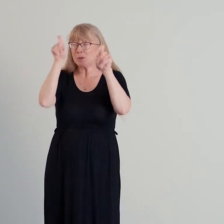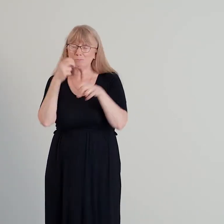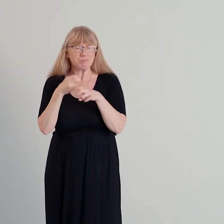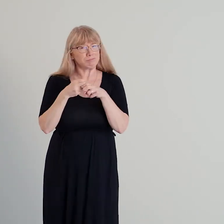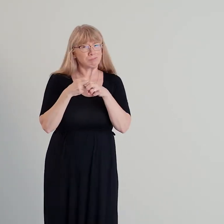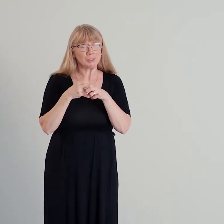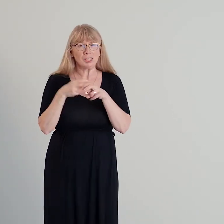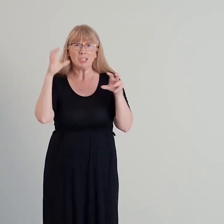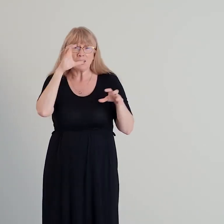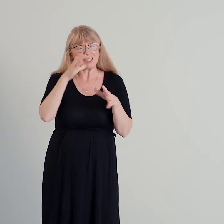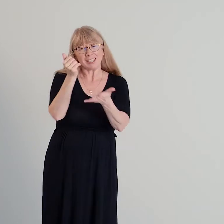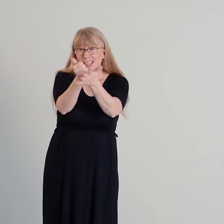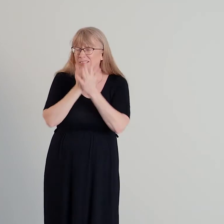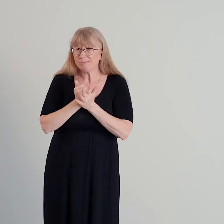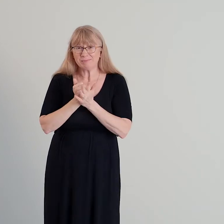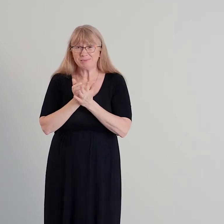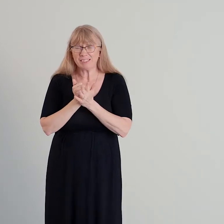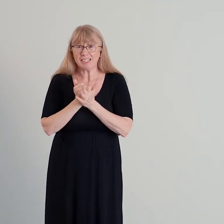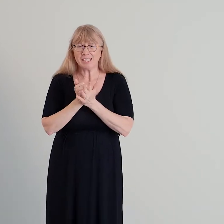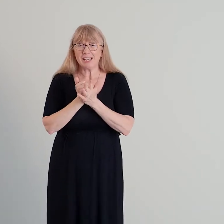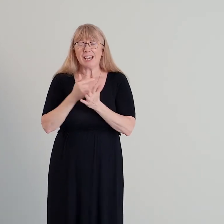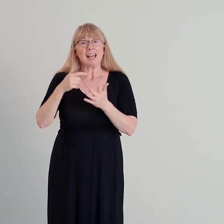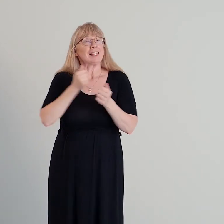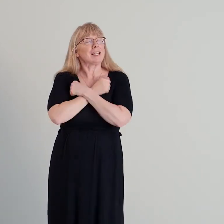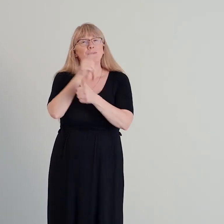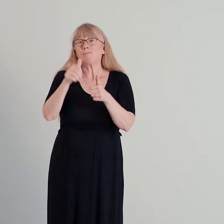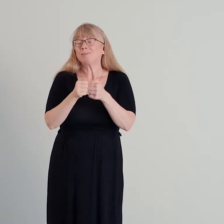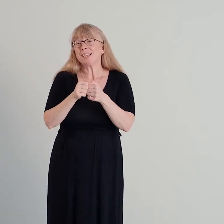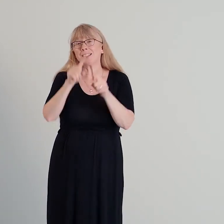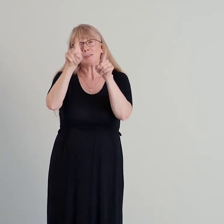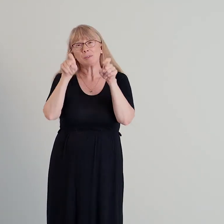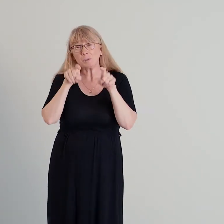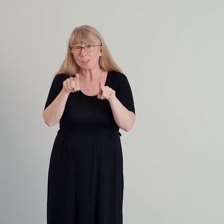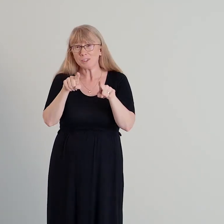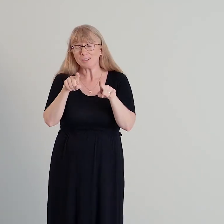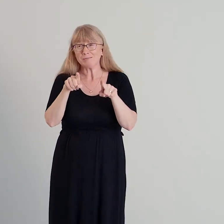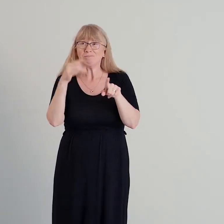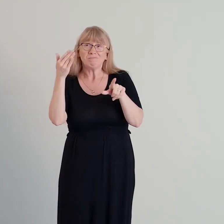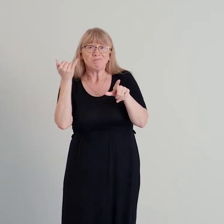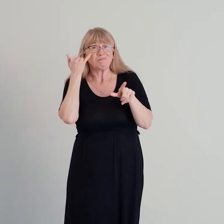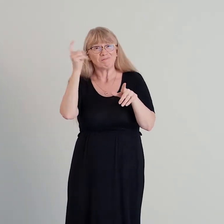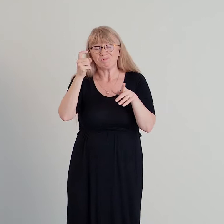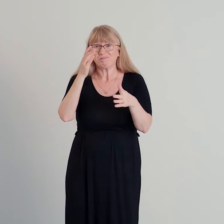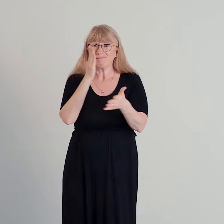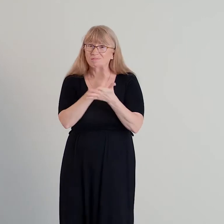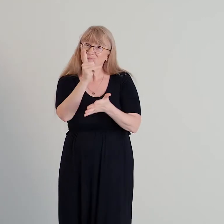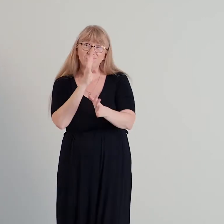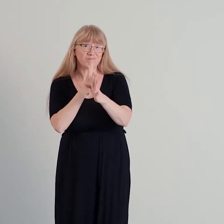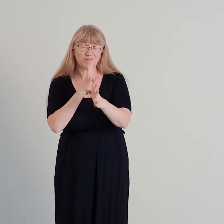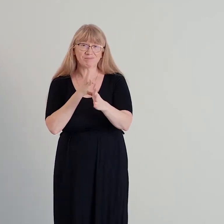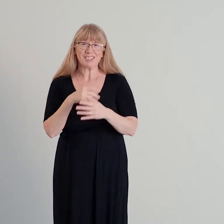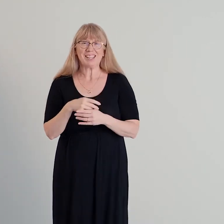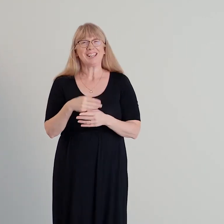for help on how to navigate life, we would love for you to text us with any questions or if you just need someone to talk to. And